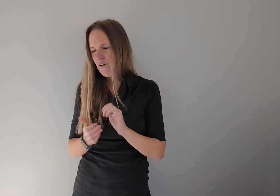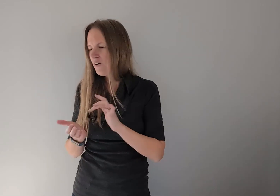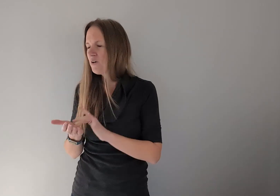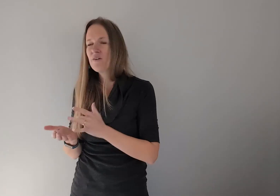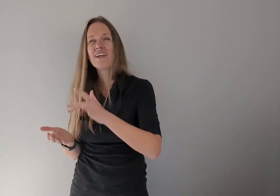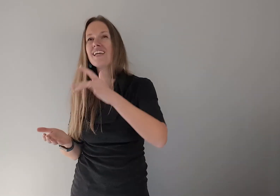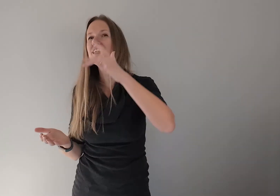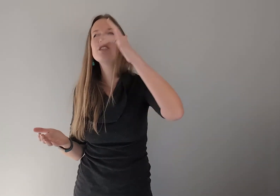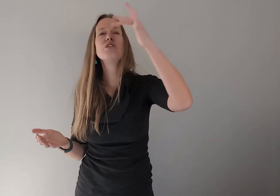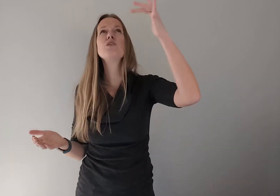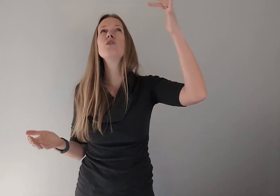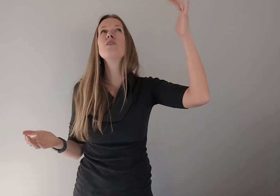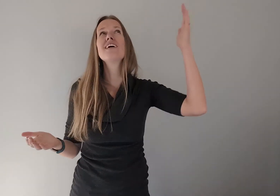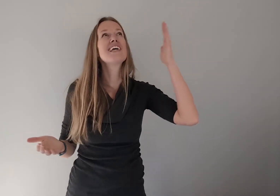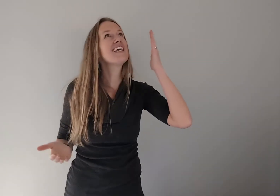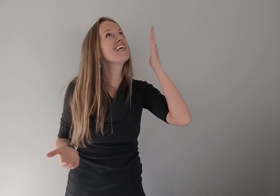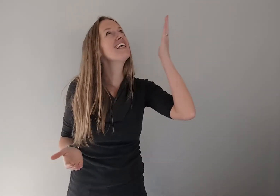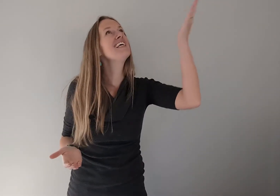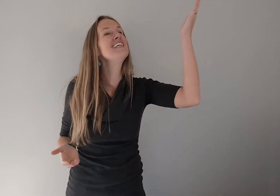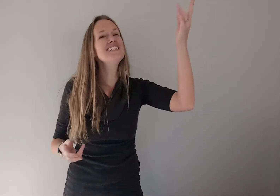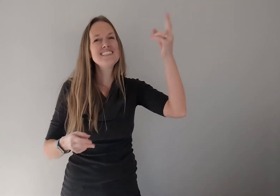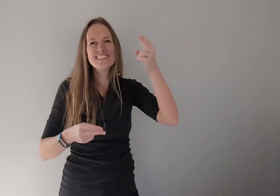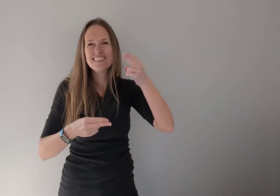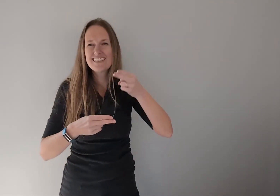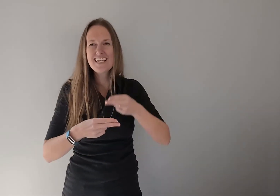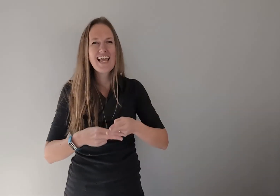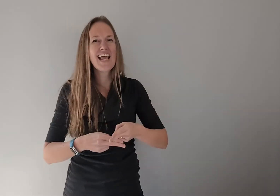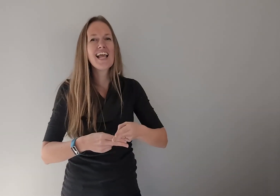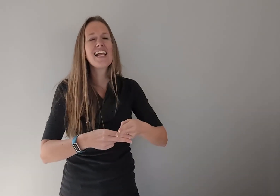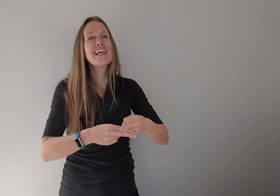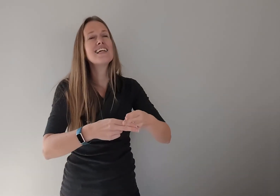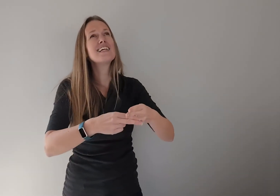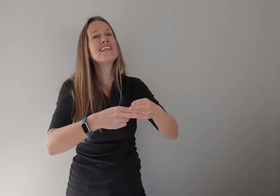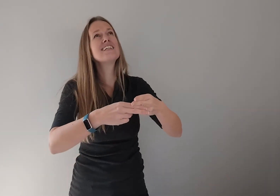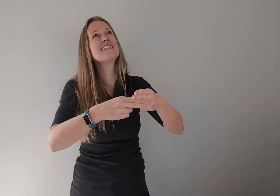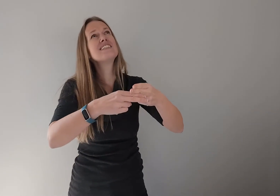Glory to his name.